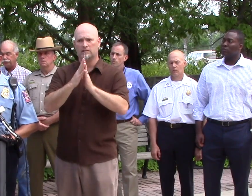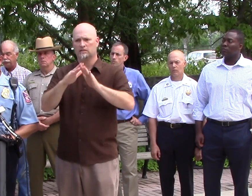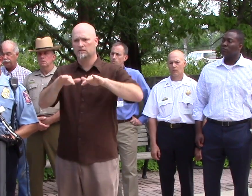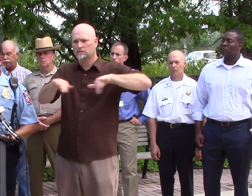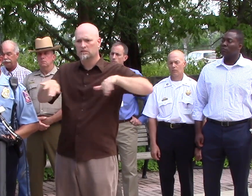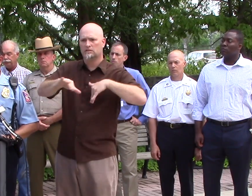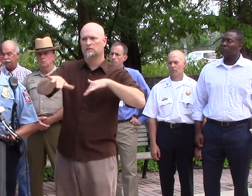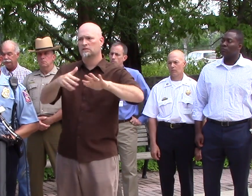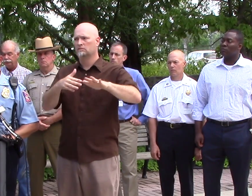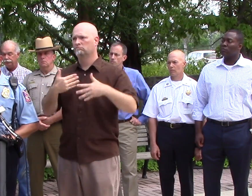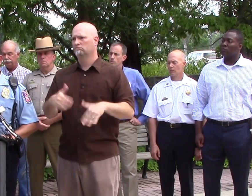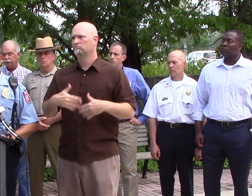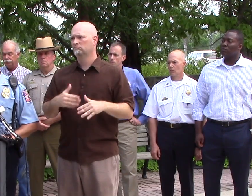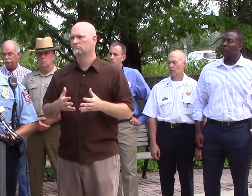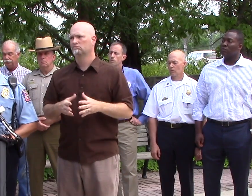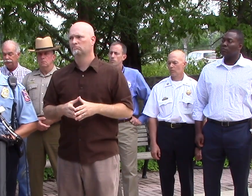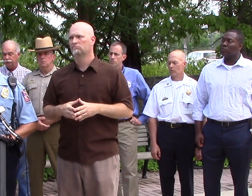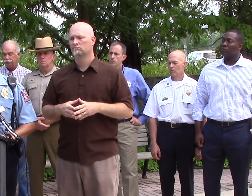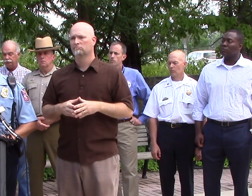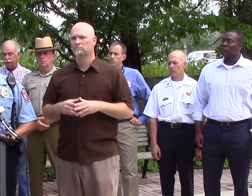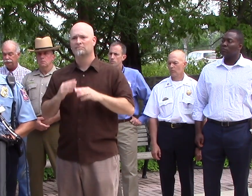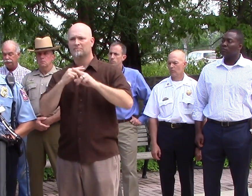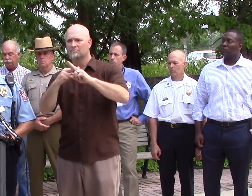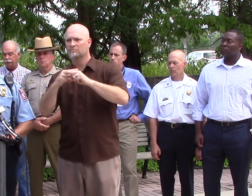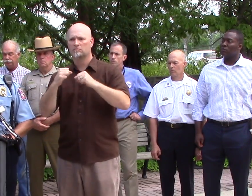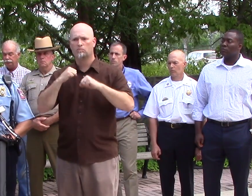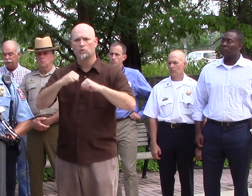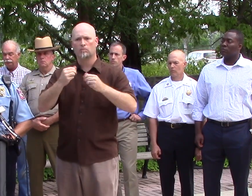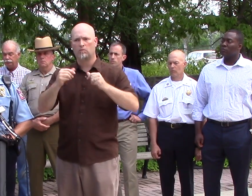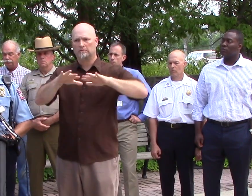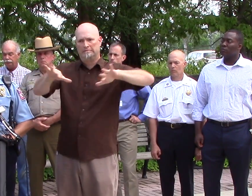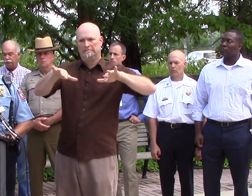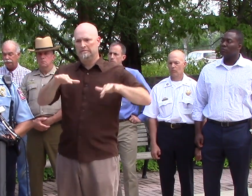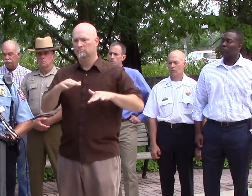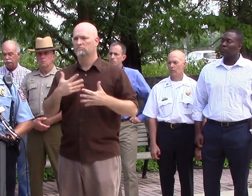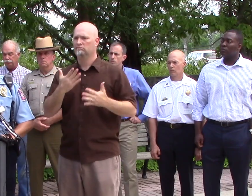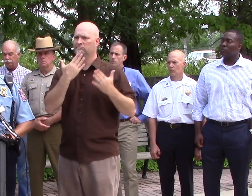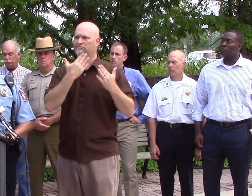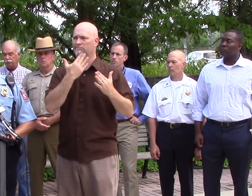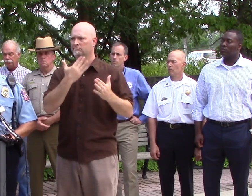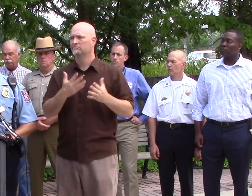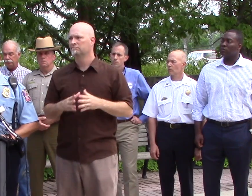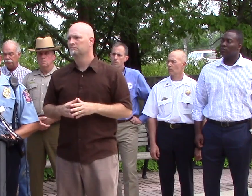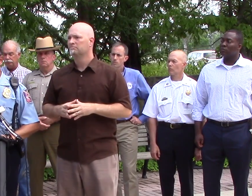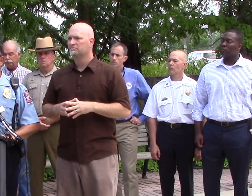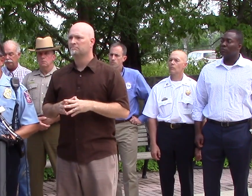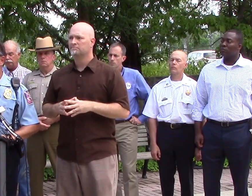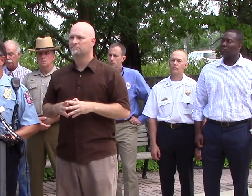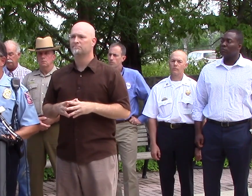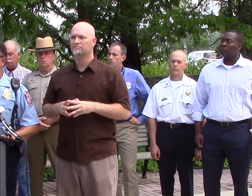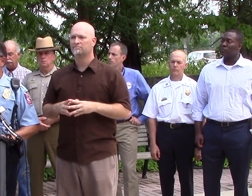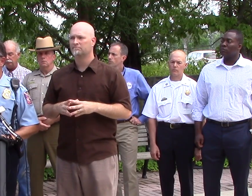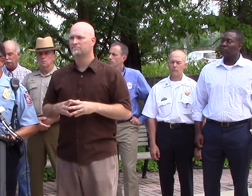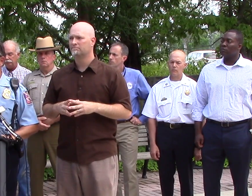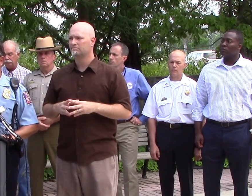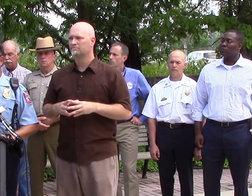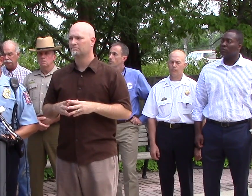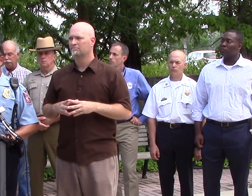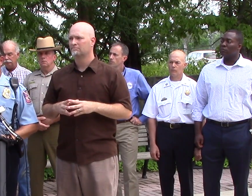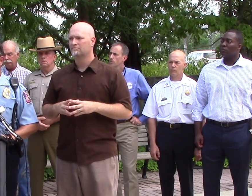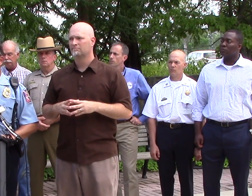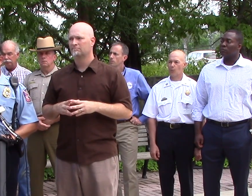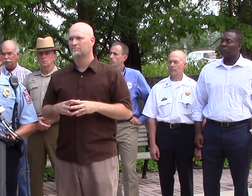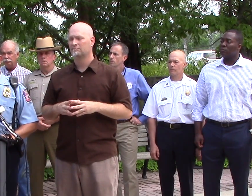the property that remains in that area. And finally, we have over 170